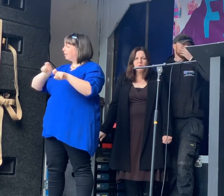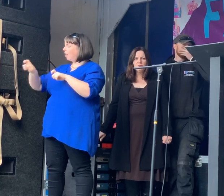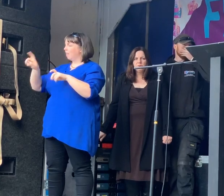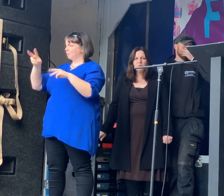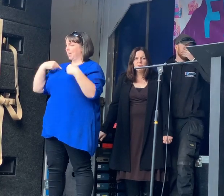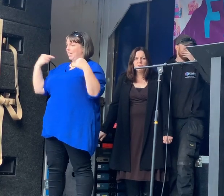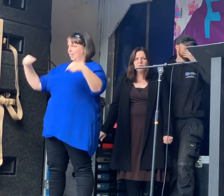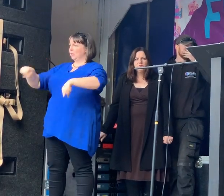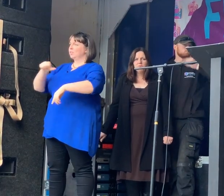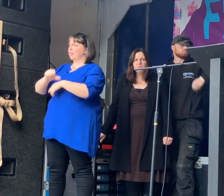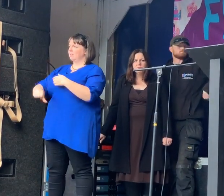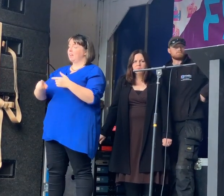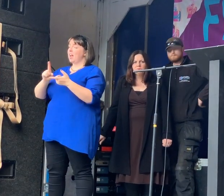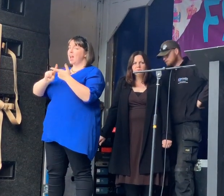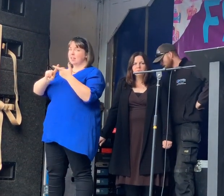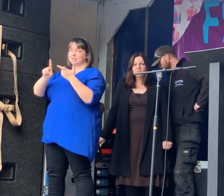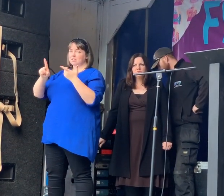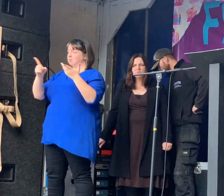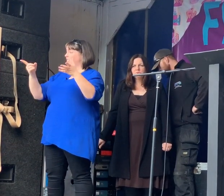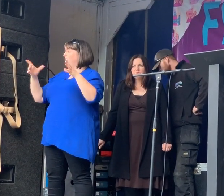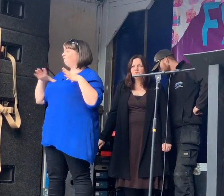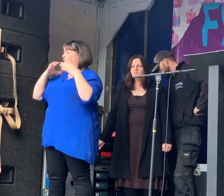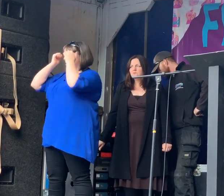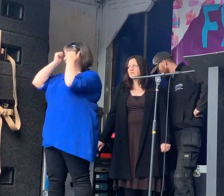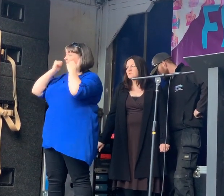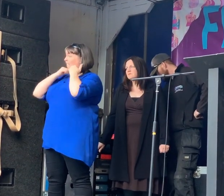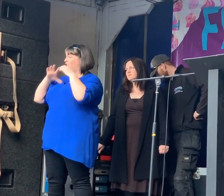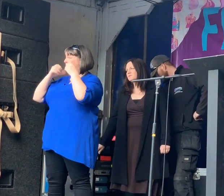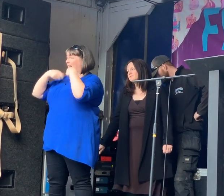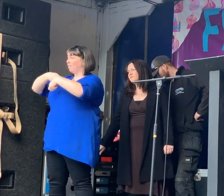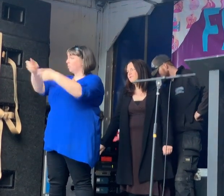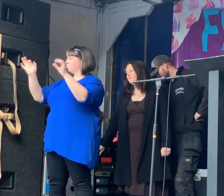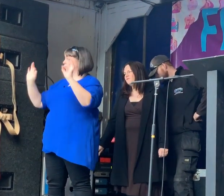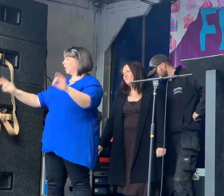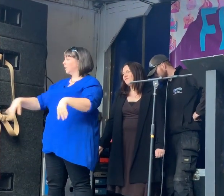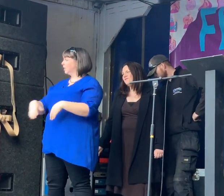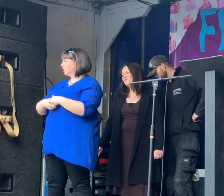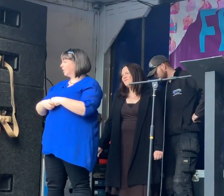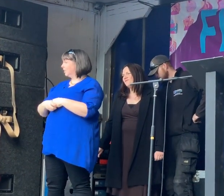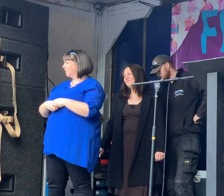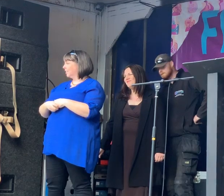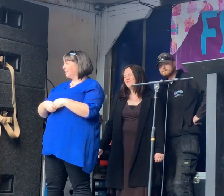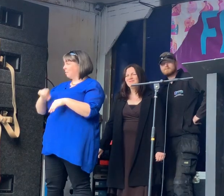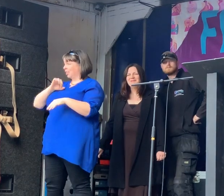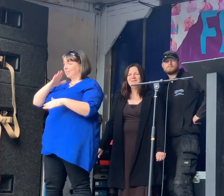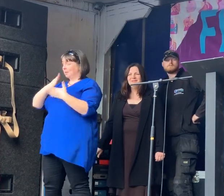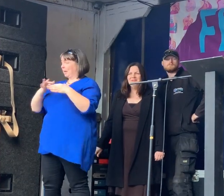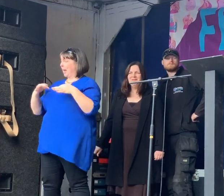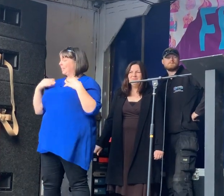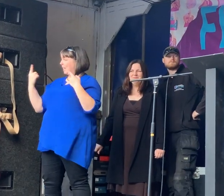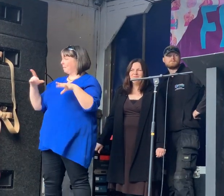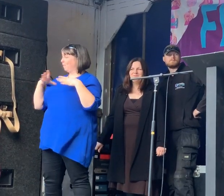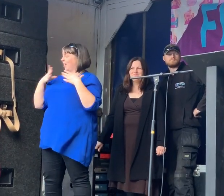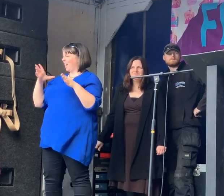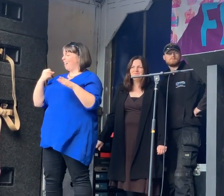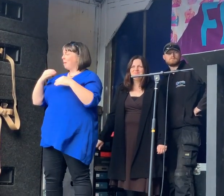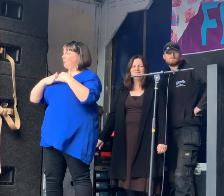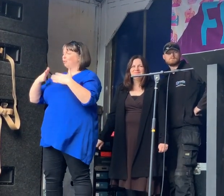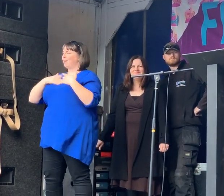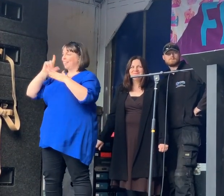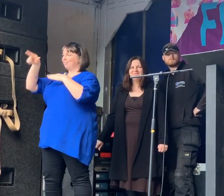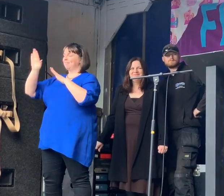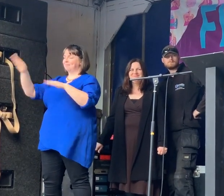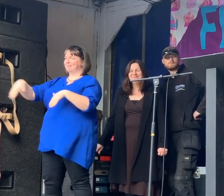here today. And also free balaclavas. So some of you are glad you came. There are more surprises later.